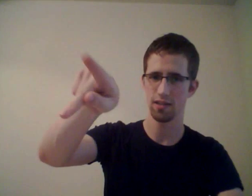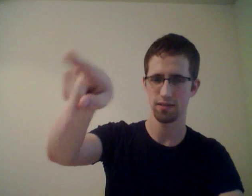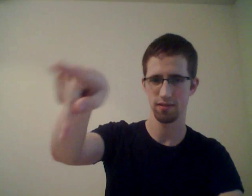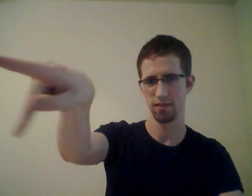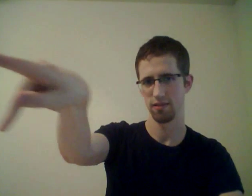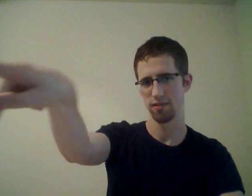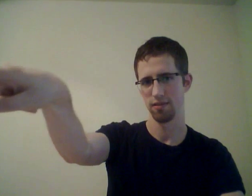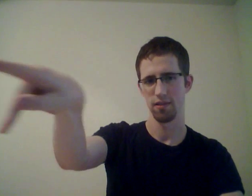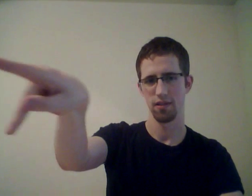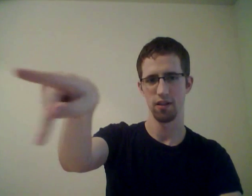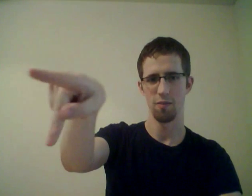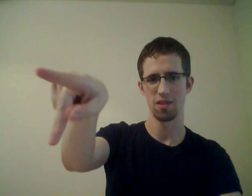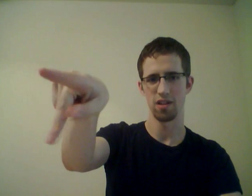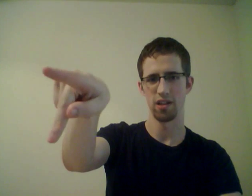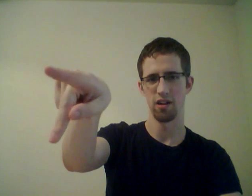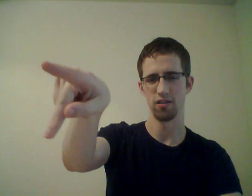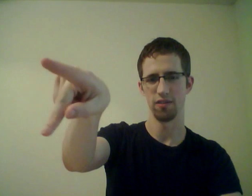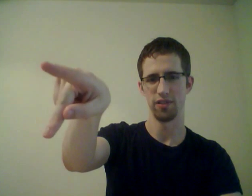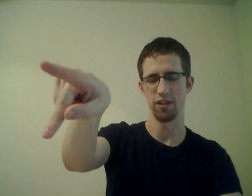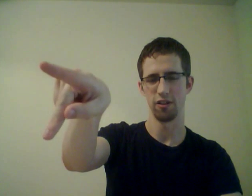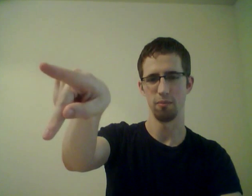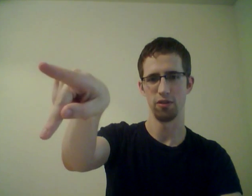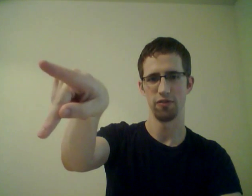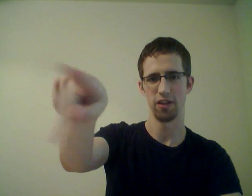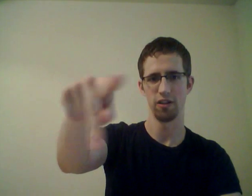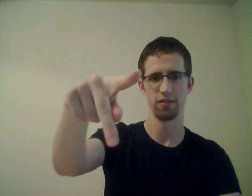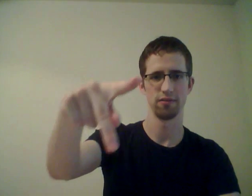P's. Thumb is on the knuckle of your middle finger.